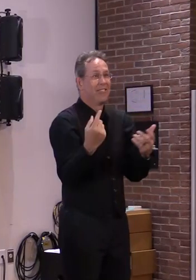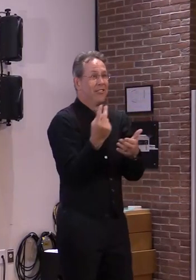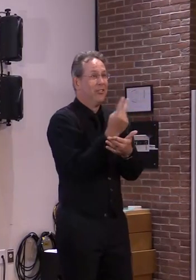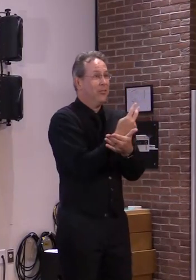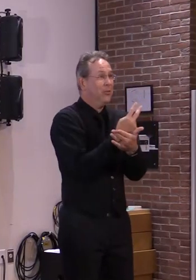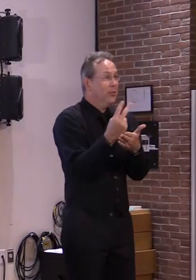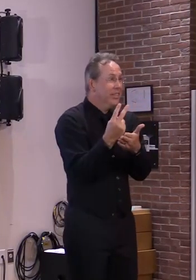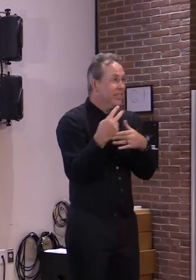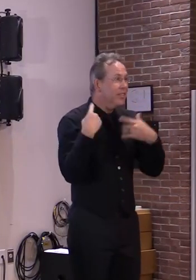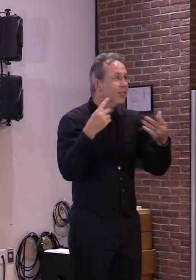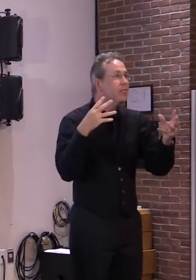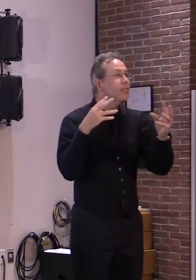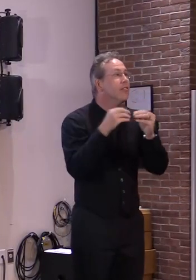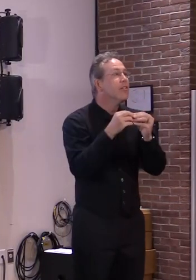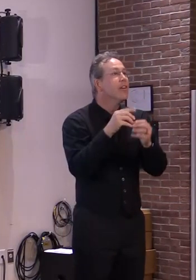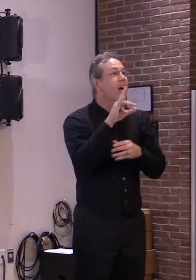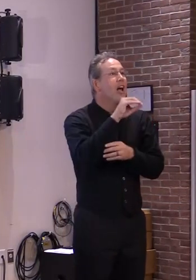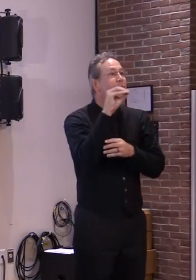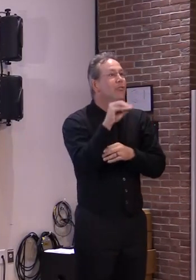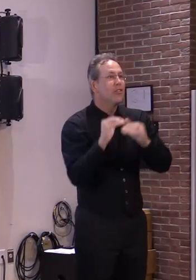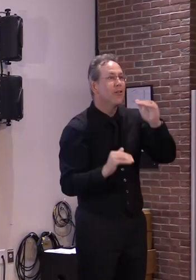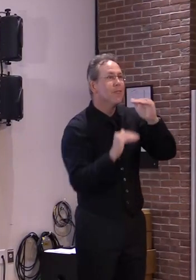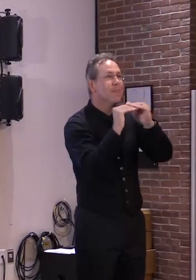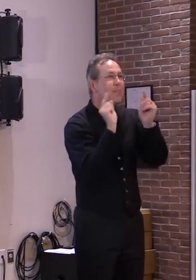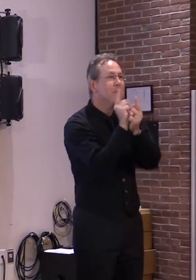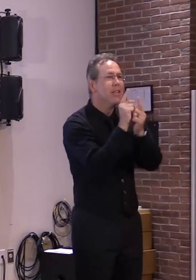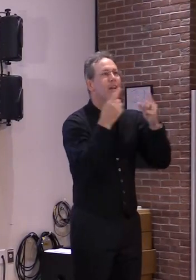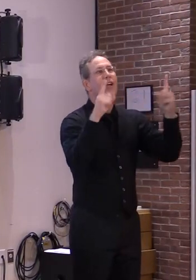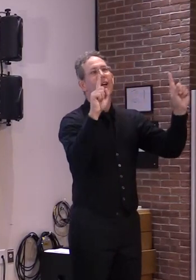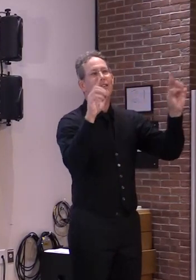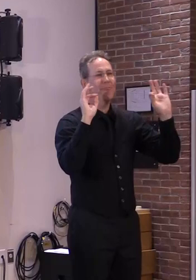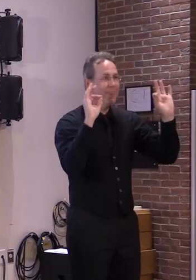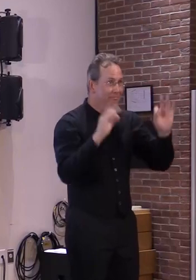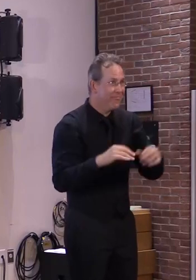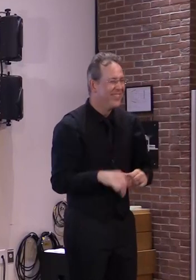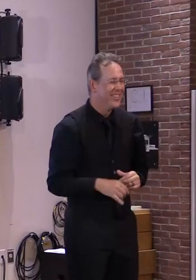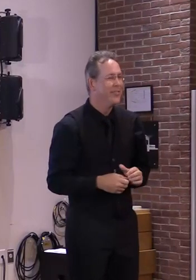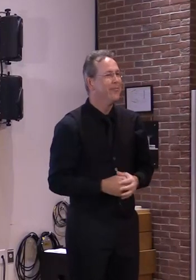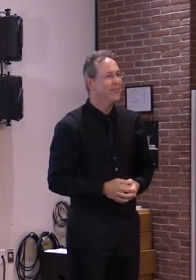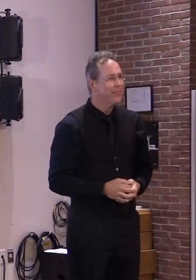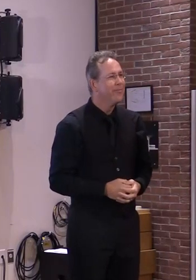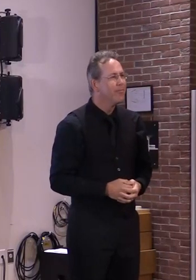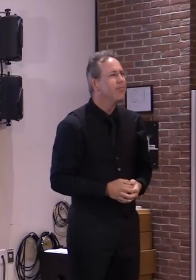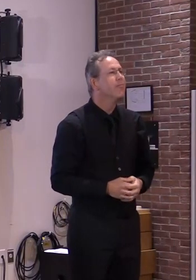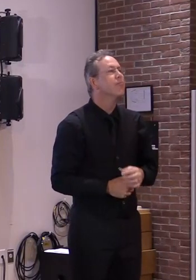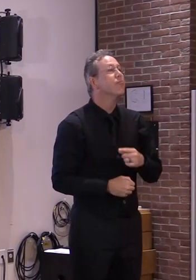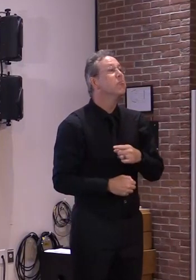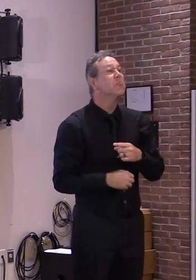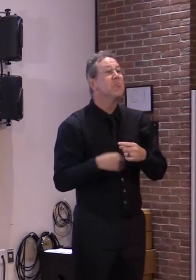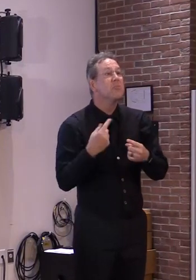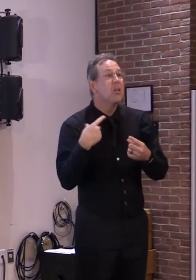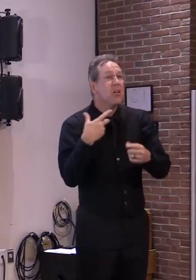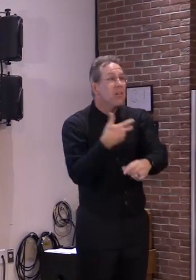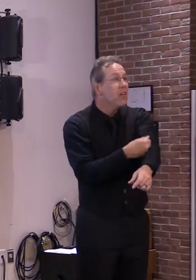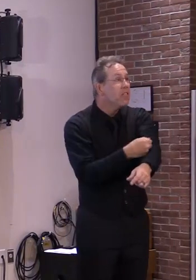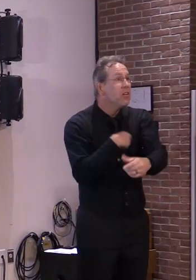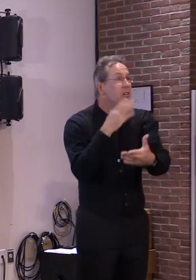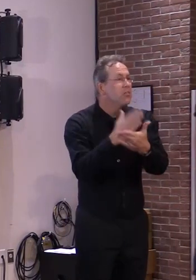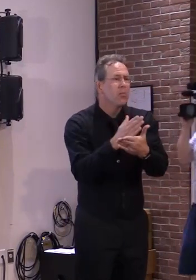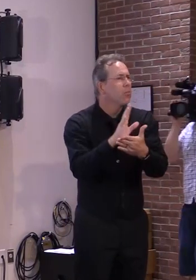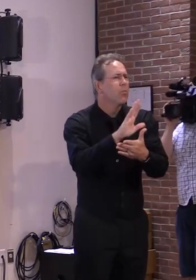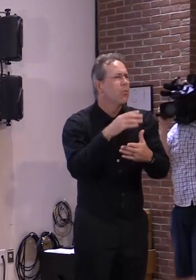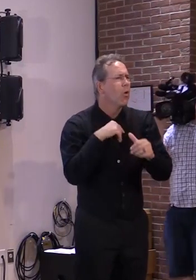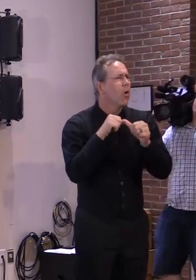our 80% goal, and Vermonters are continuing to get vaccinated. Since last Tuesday,